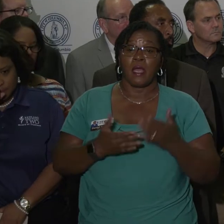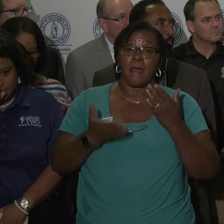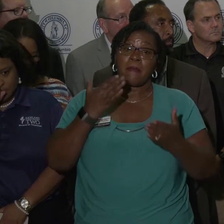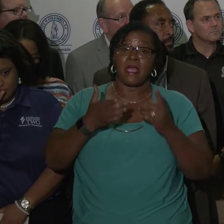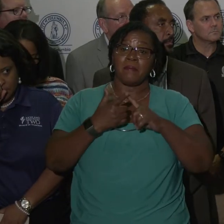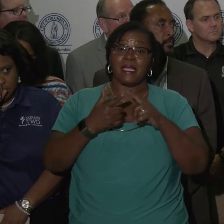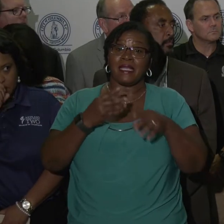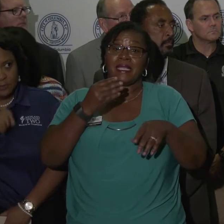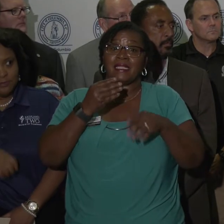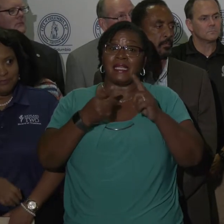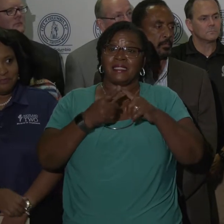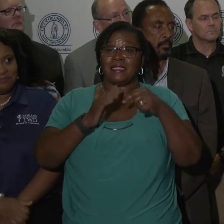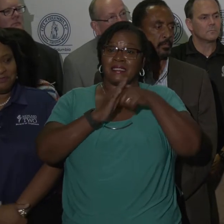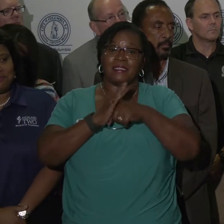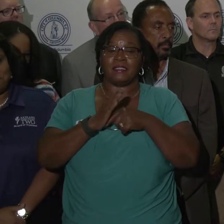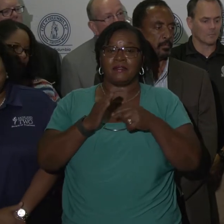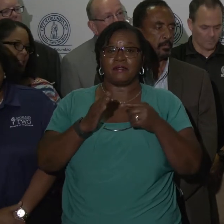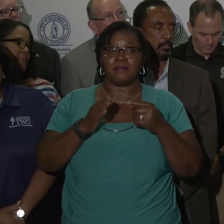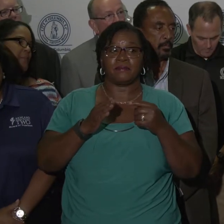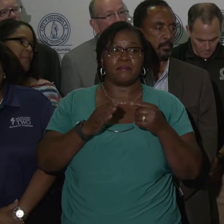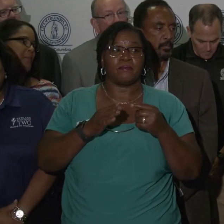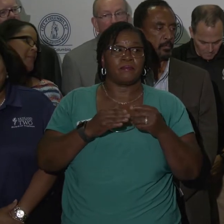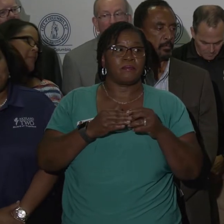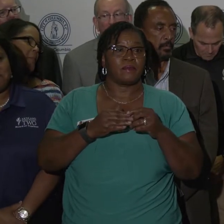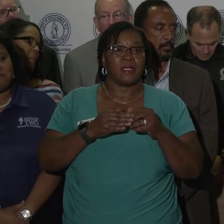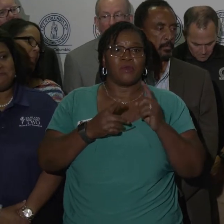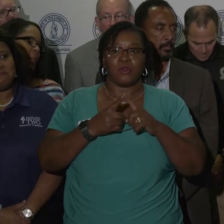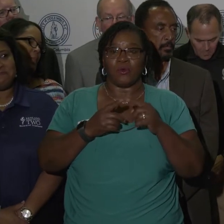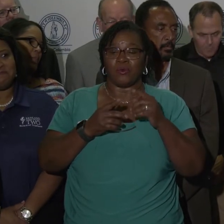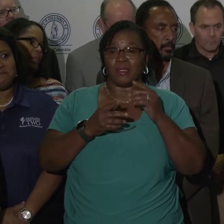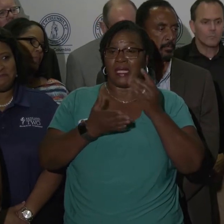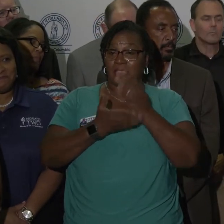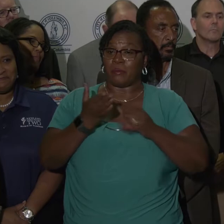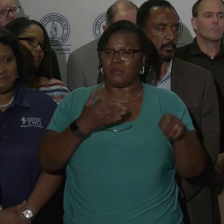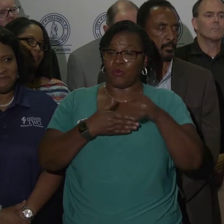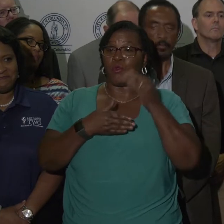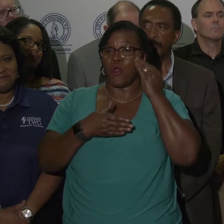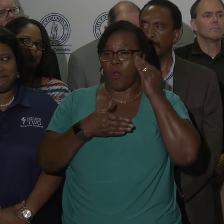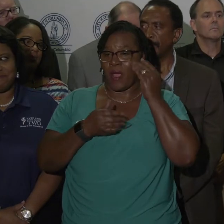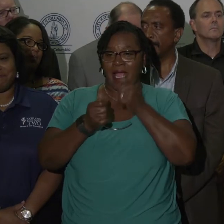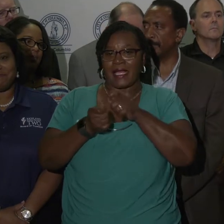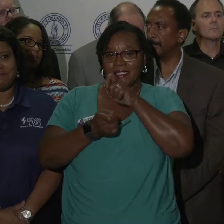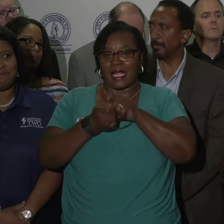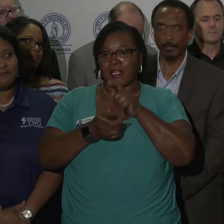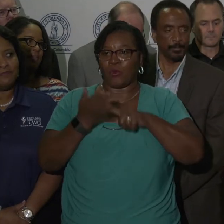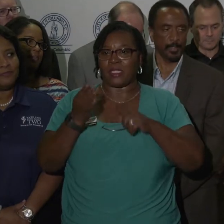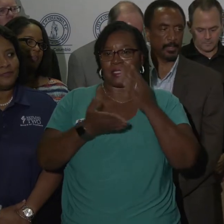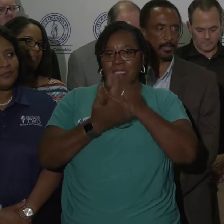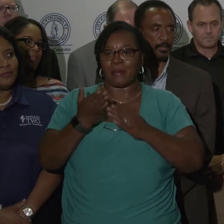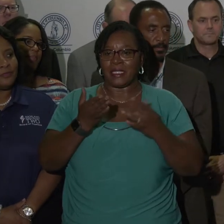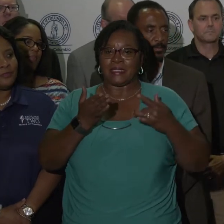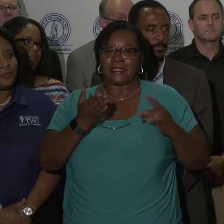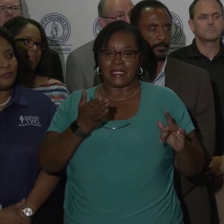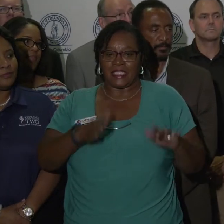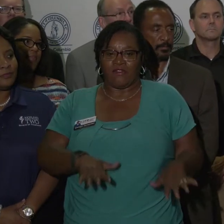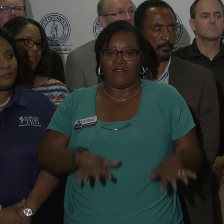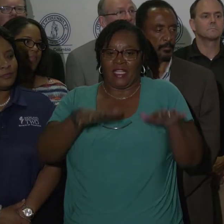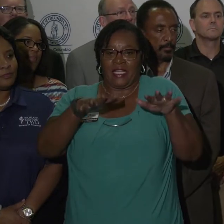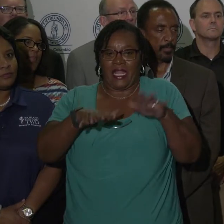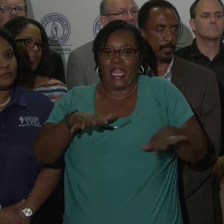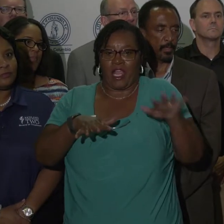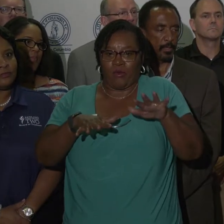And maybe a tad bit of a deep dive without going too. And some of us know exactly where some of the more flood-prone streets